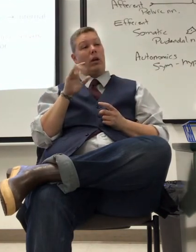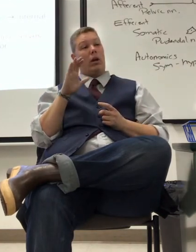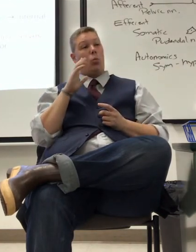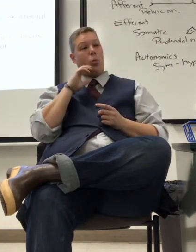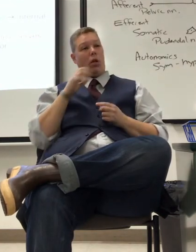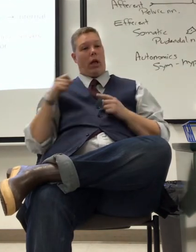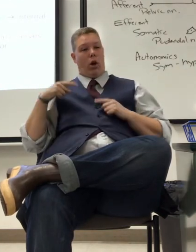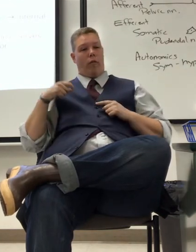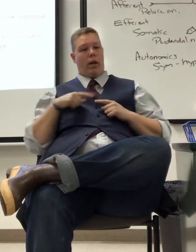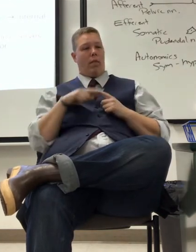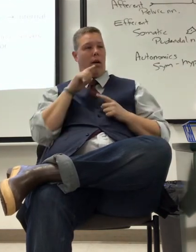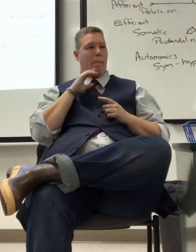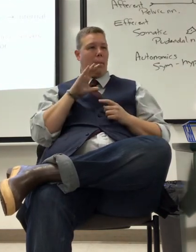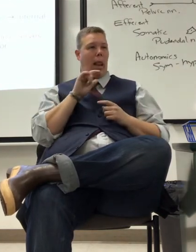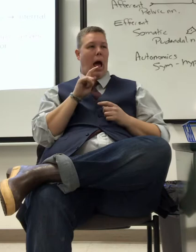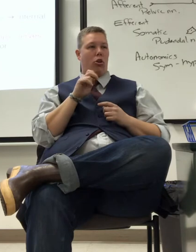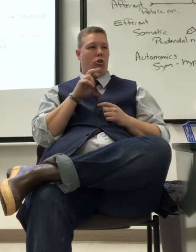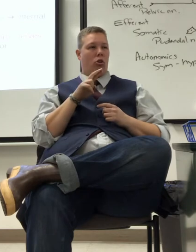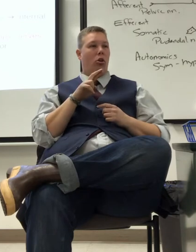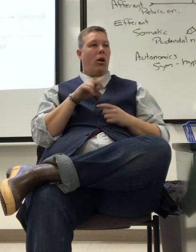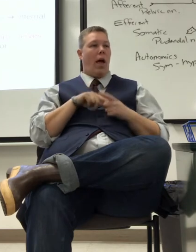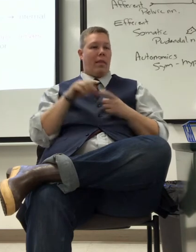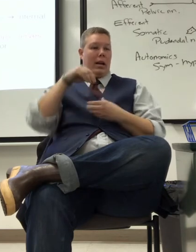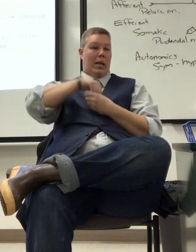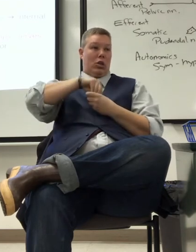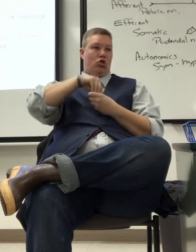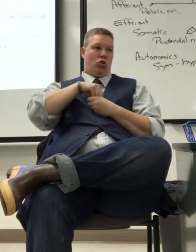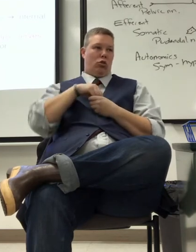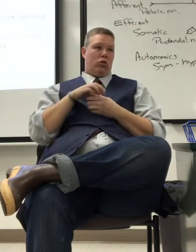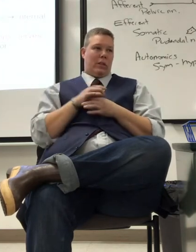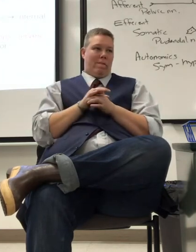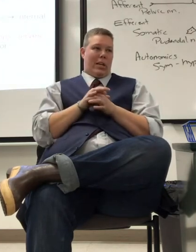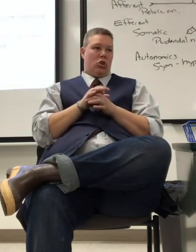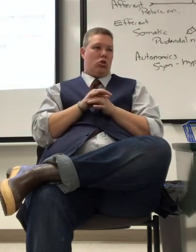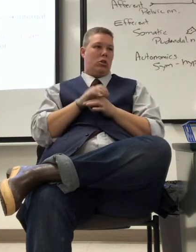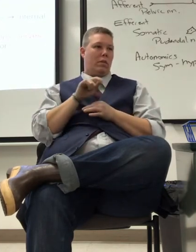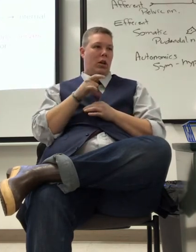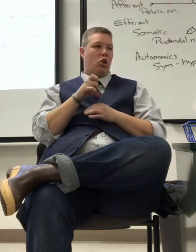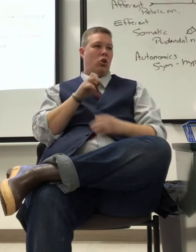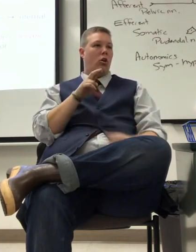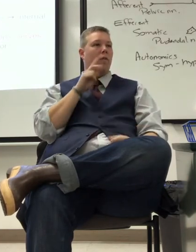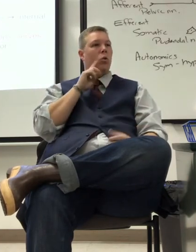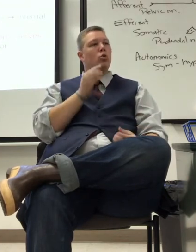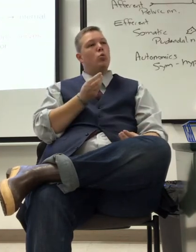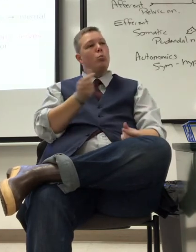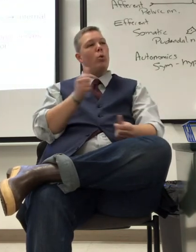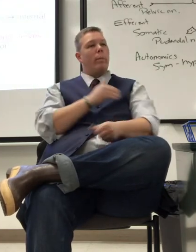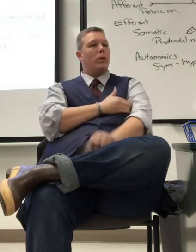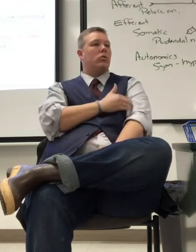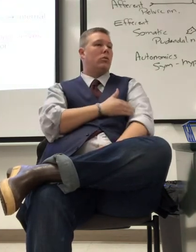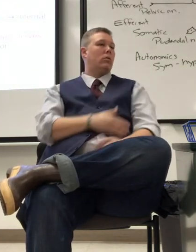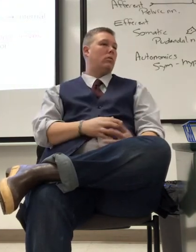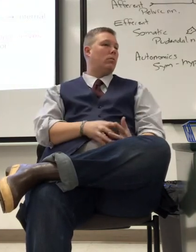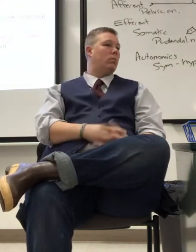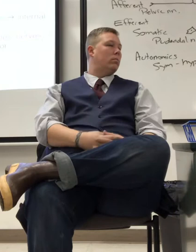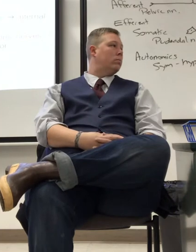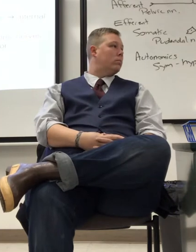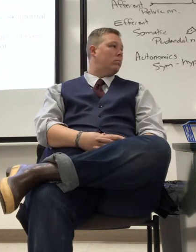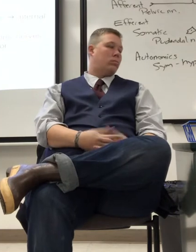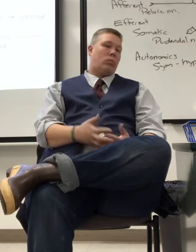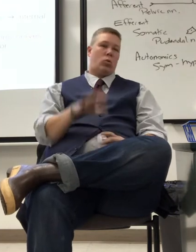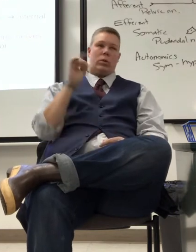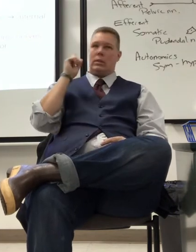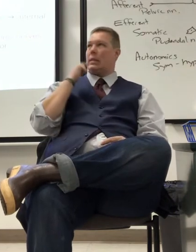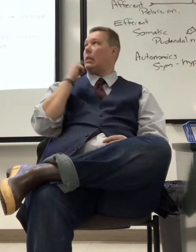the detrusor muscle, and the internal sphincter. This is for smooth muscle. Okay. So it says on the slide